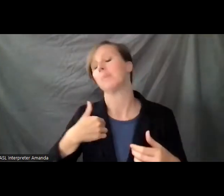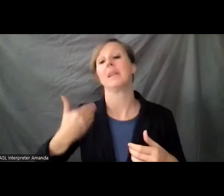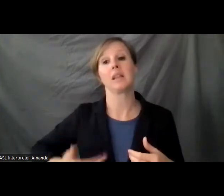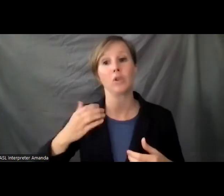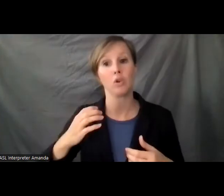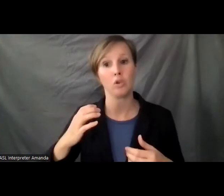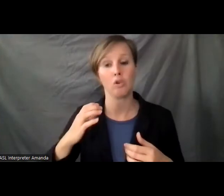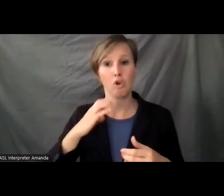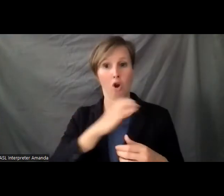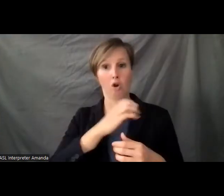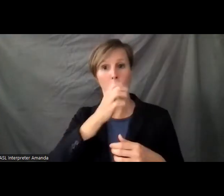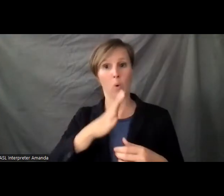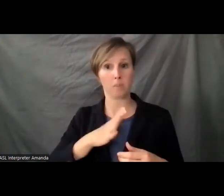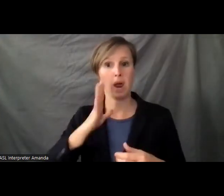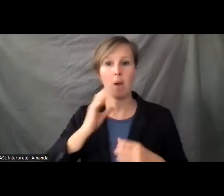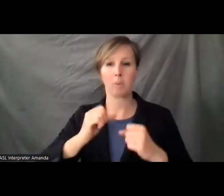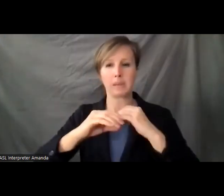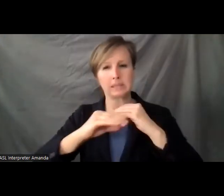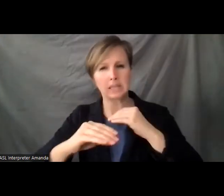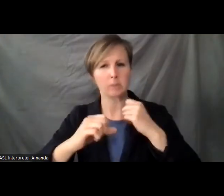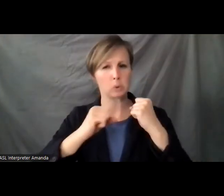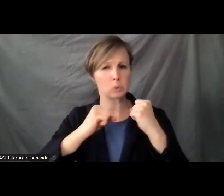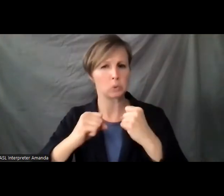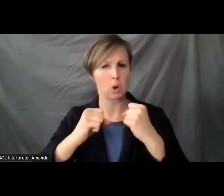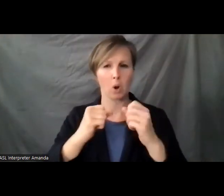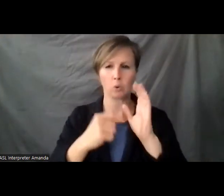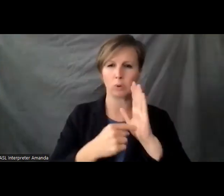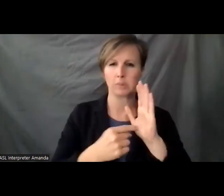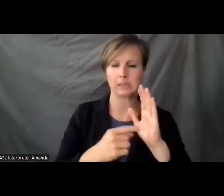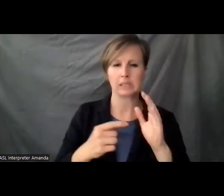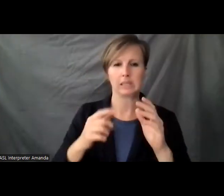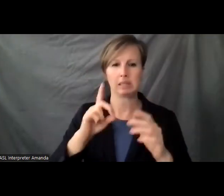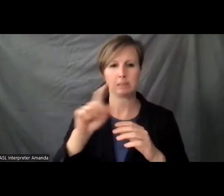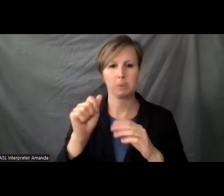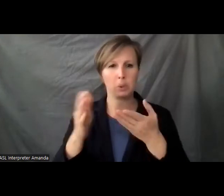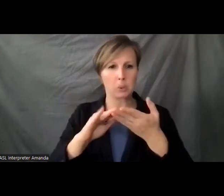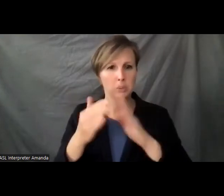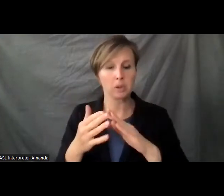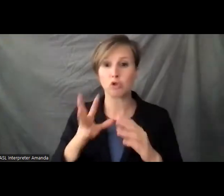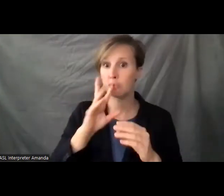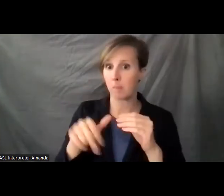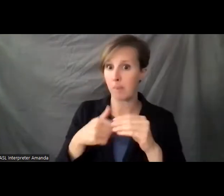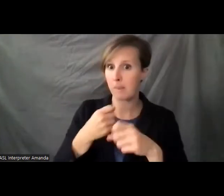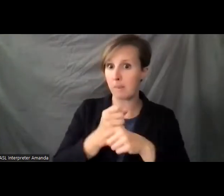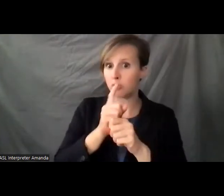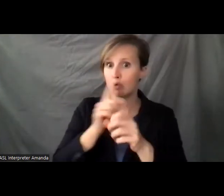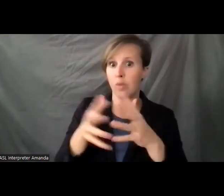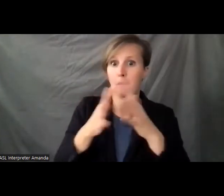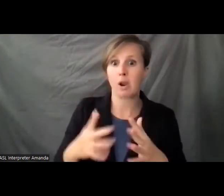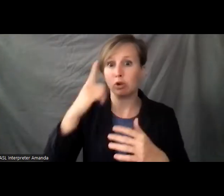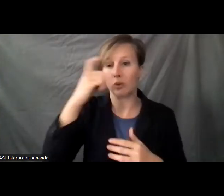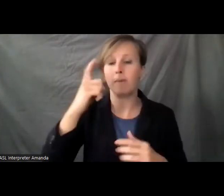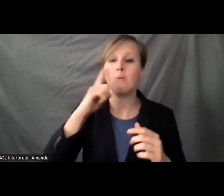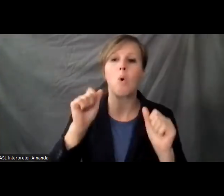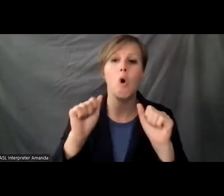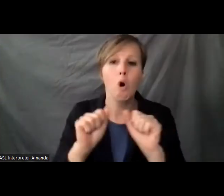I will be a stable and strong voice representing the disability community. I often talk about ensuring that the American dream is available for